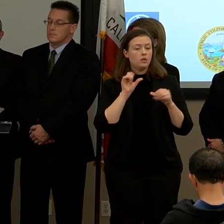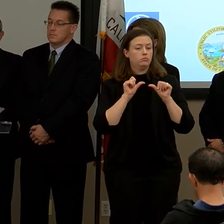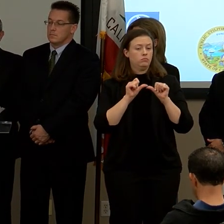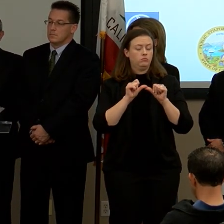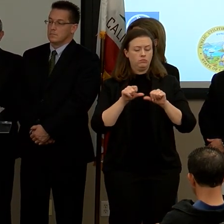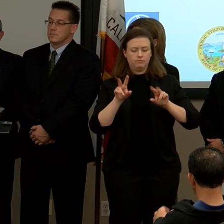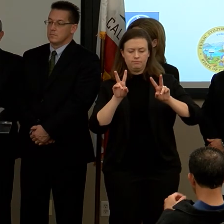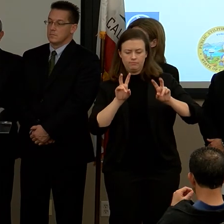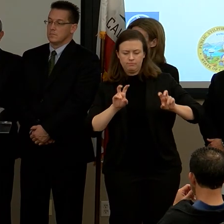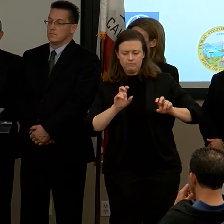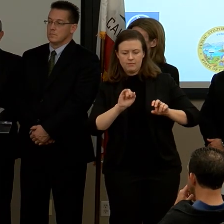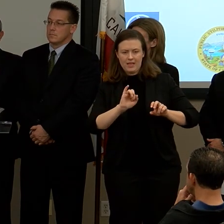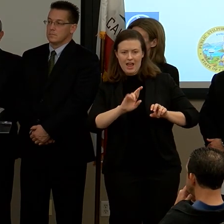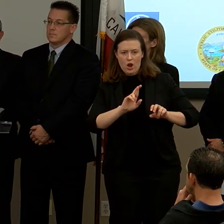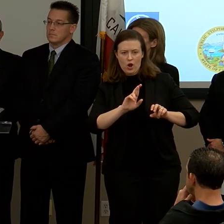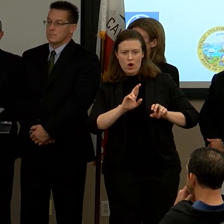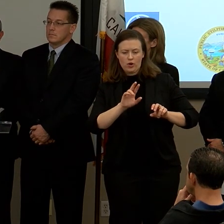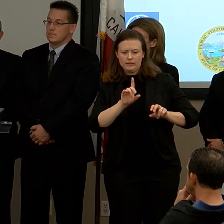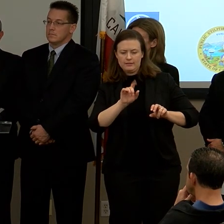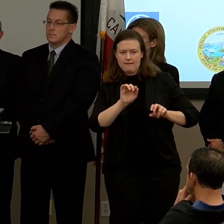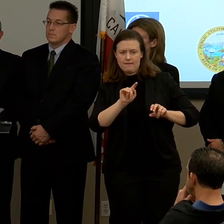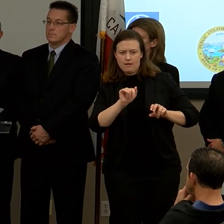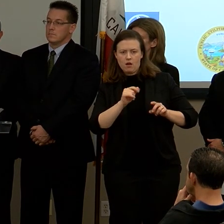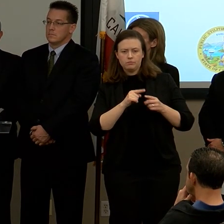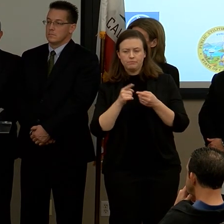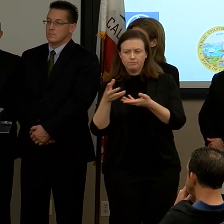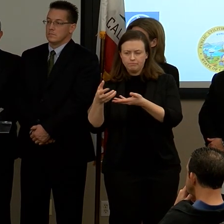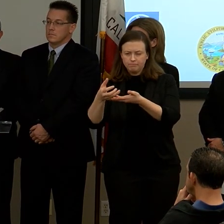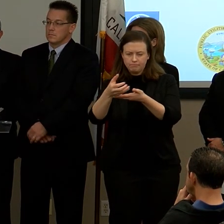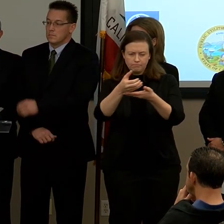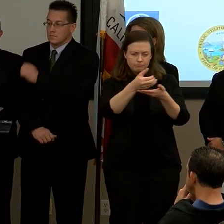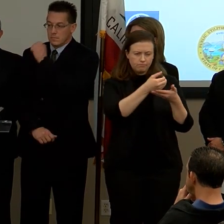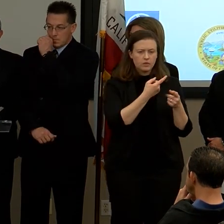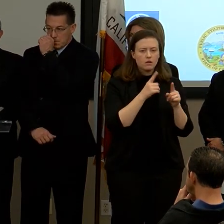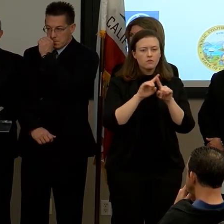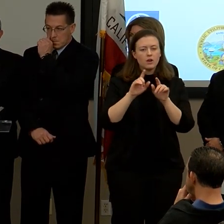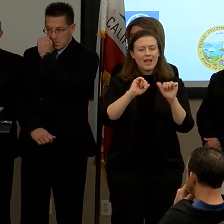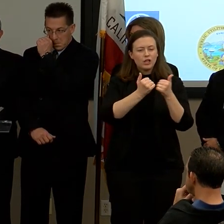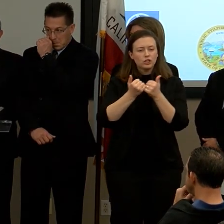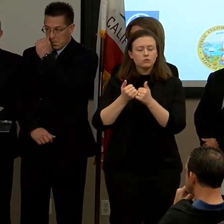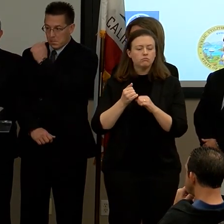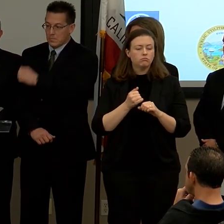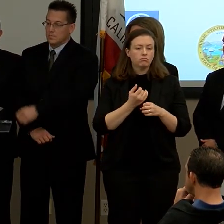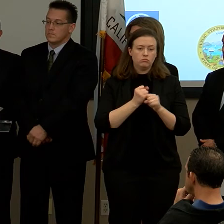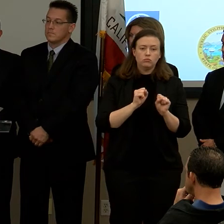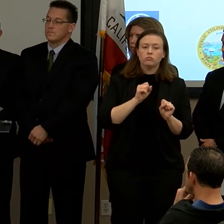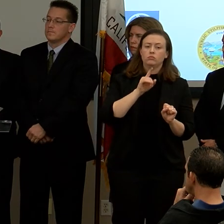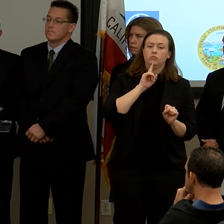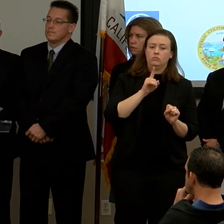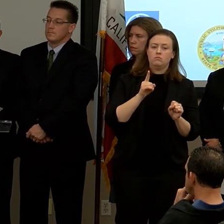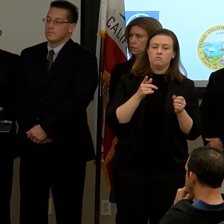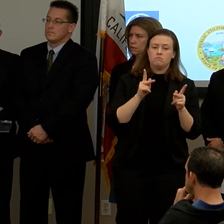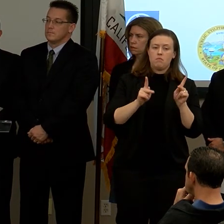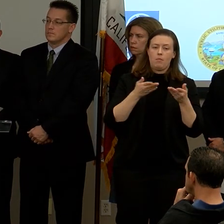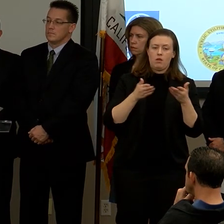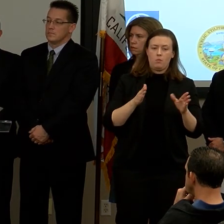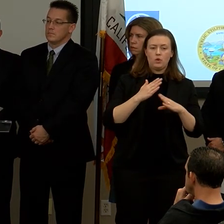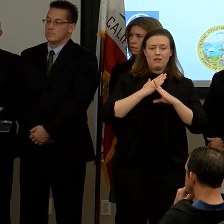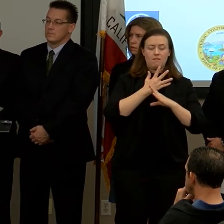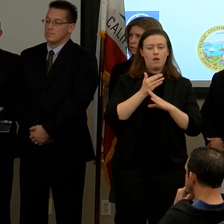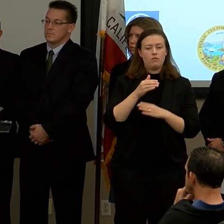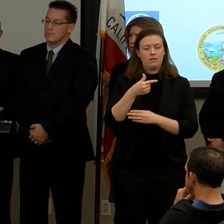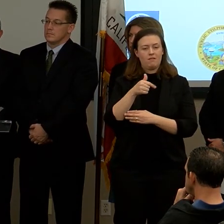data that is being collected by the different agencies to ensure that the public is protected and that the gas leak is